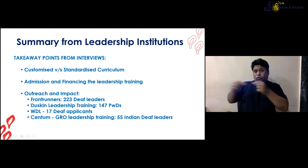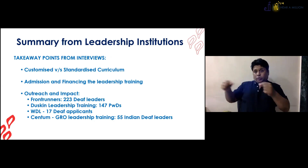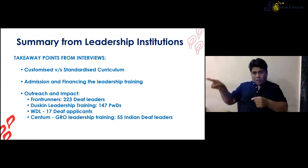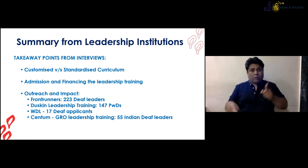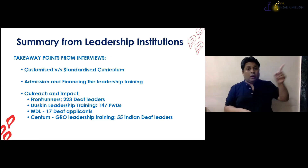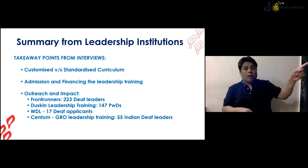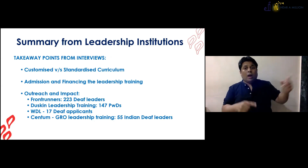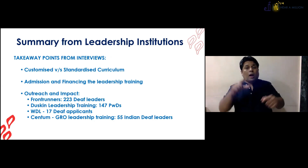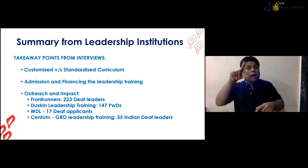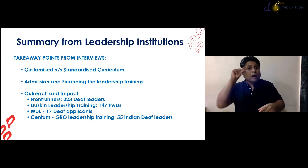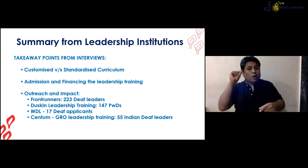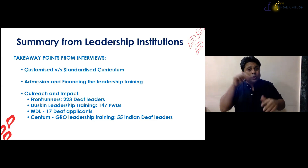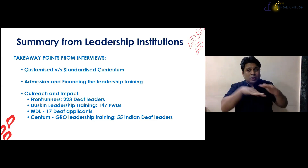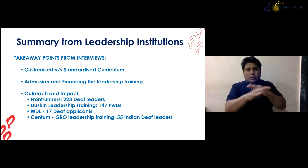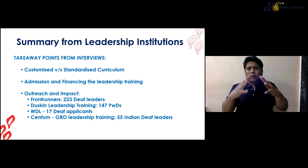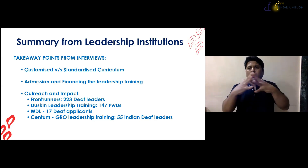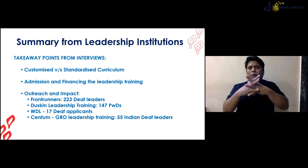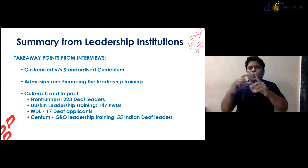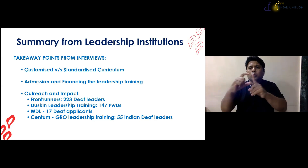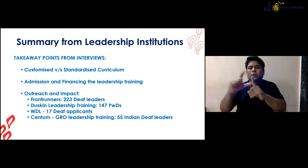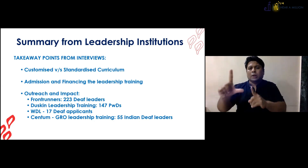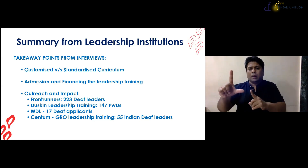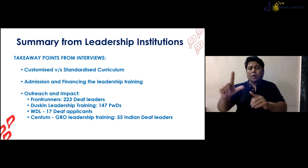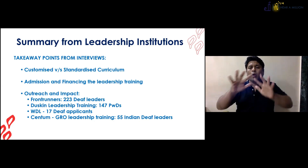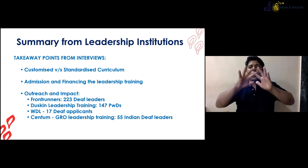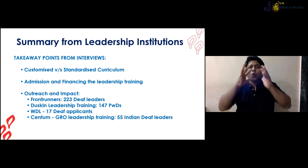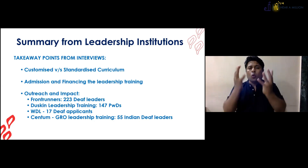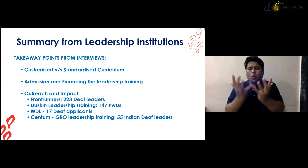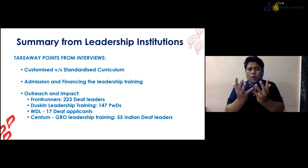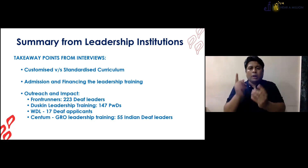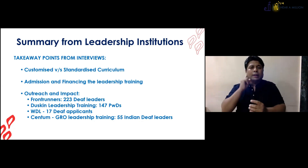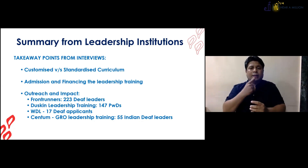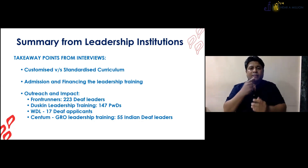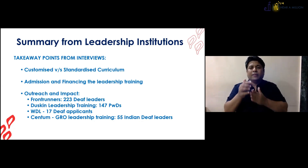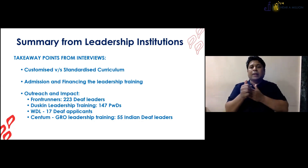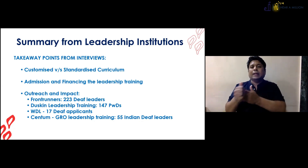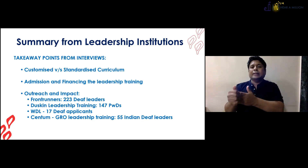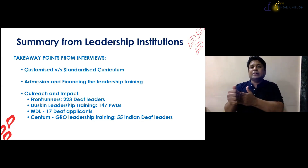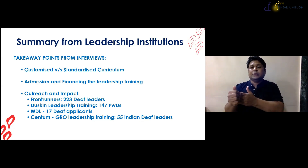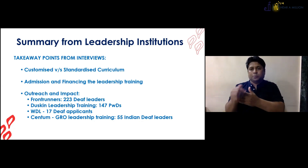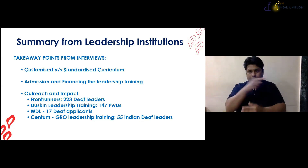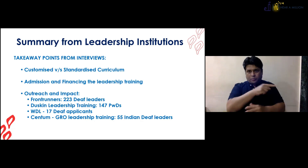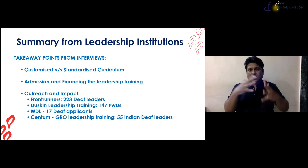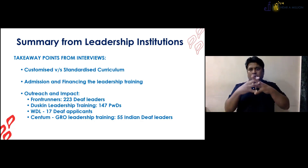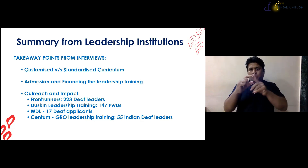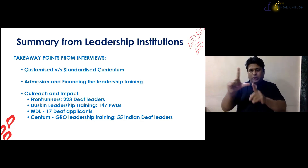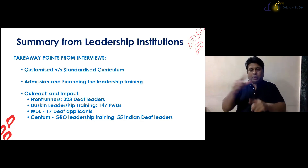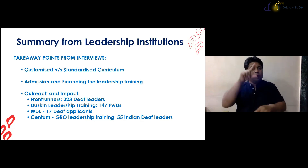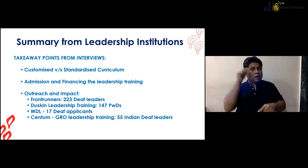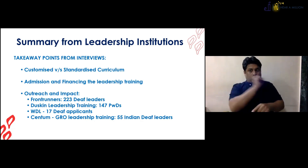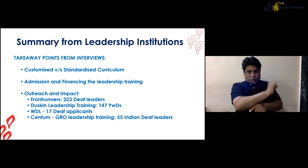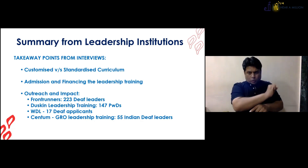that. So there in Japan, this is the scenario, and over there in WDL in Gallaudet, the World Deaf